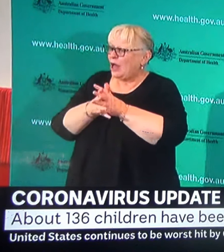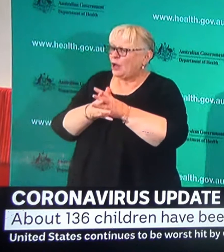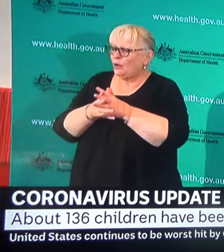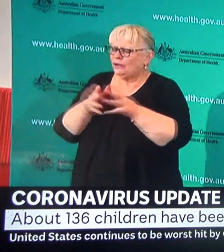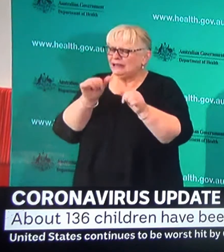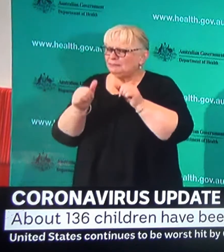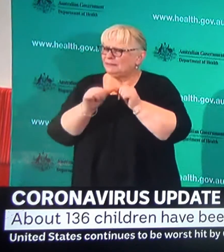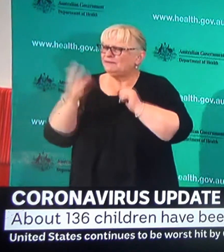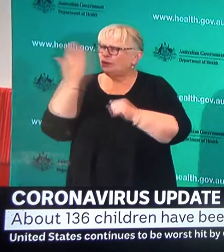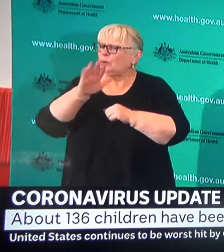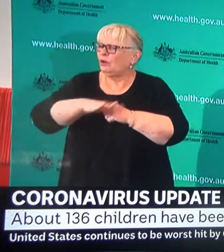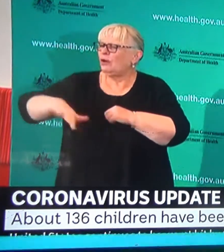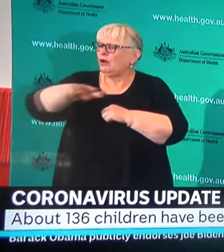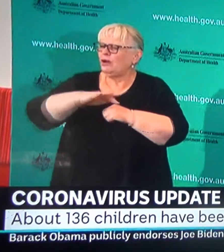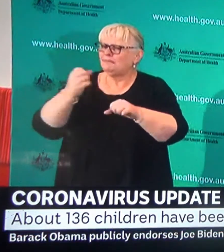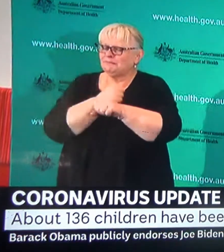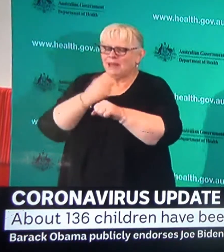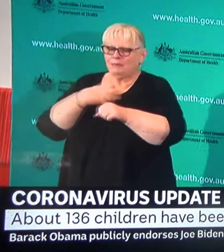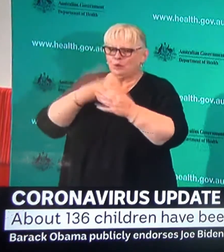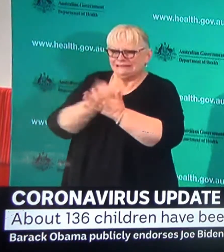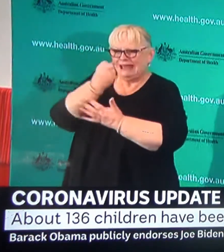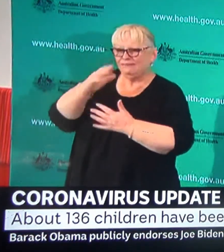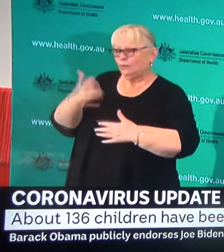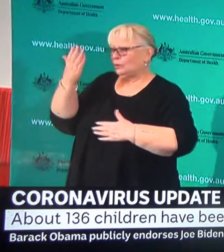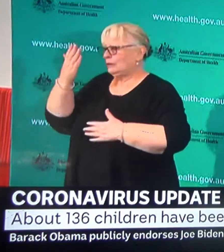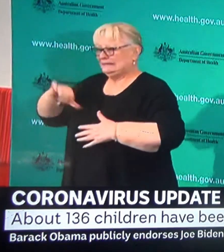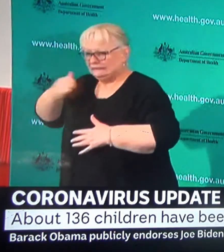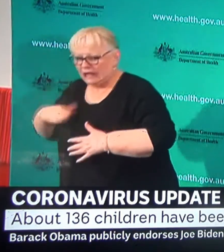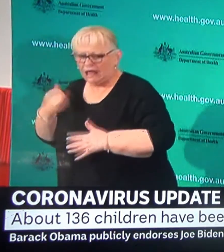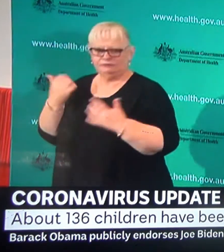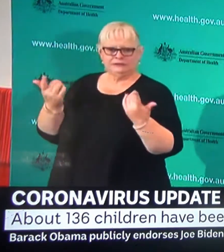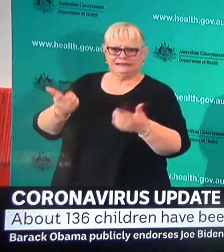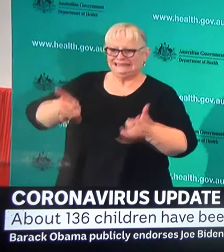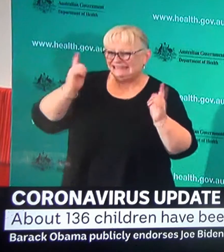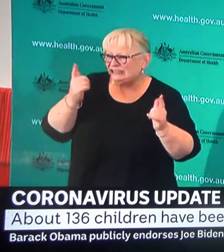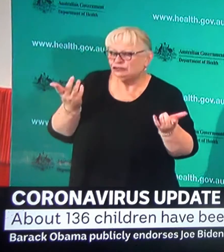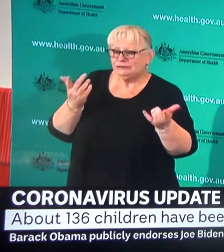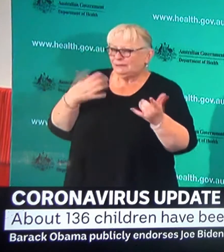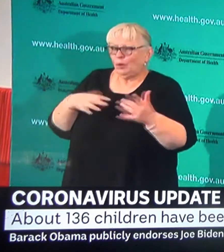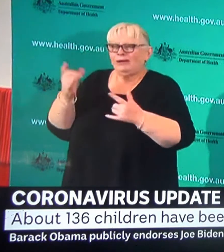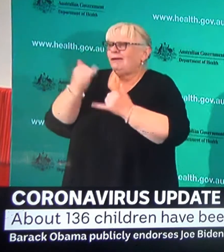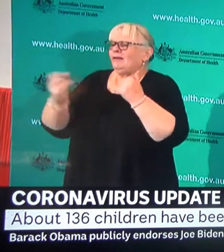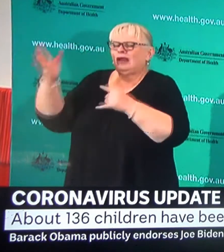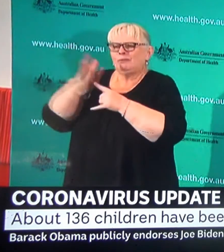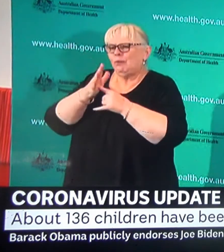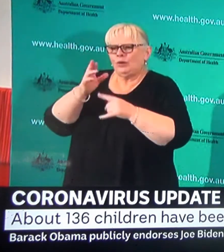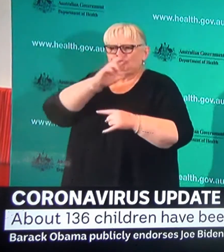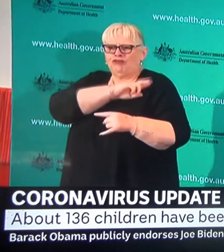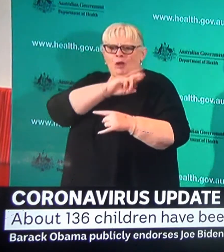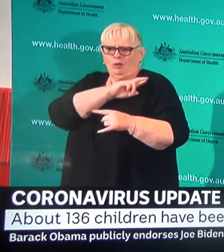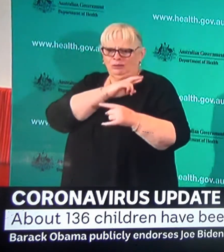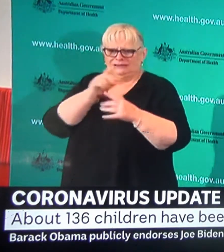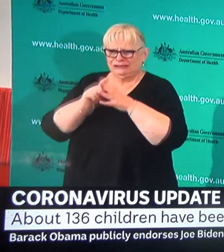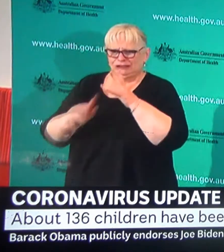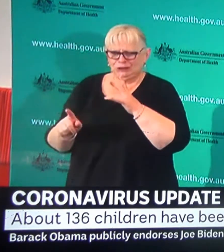even safer for staff, for teachers in their such essential role in this